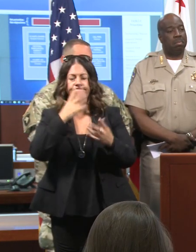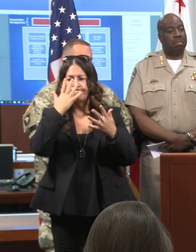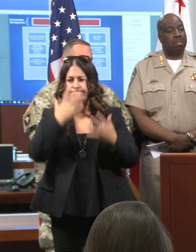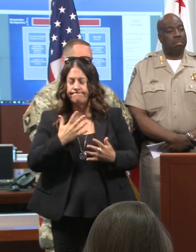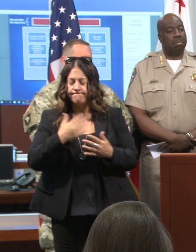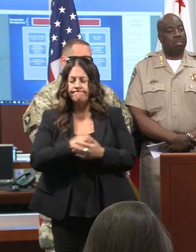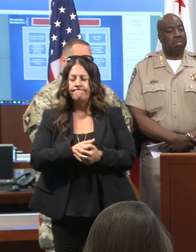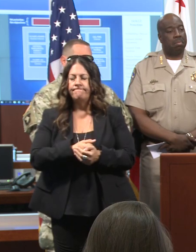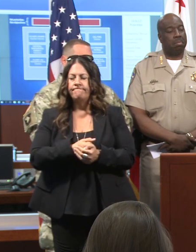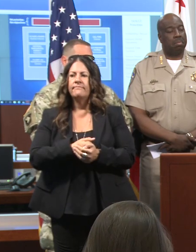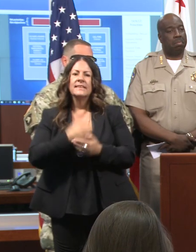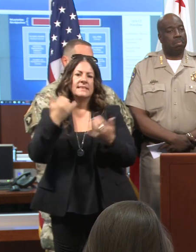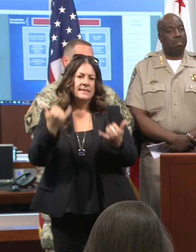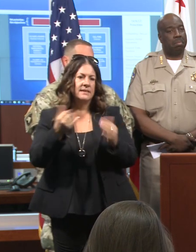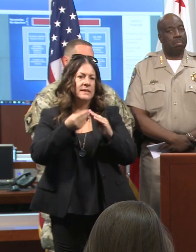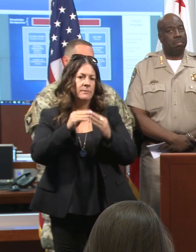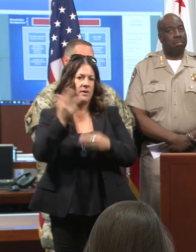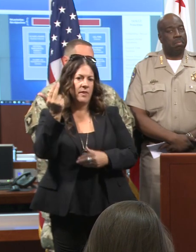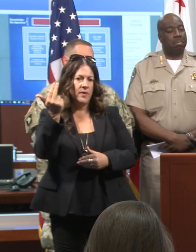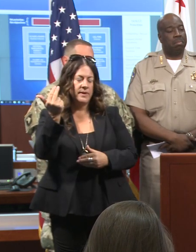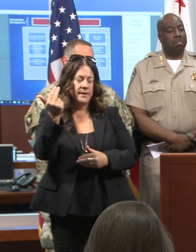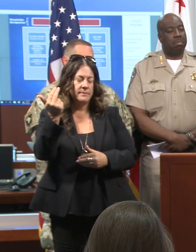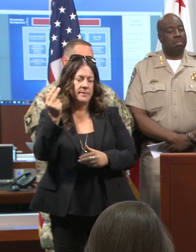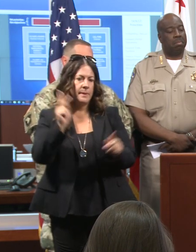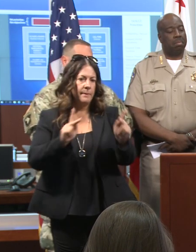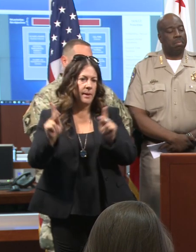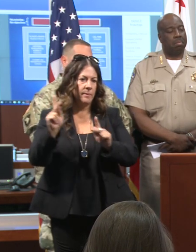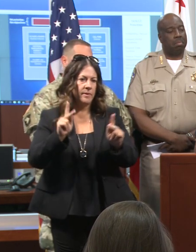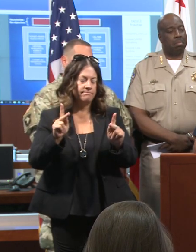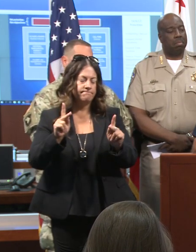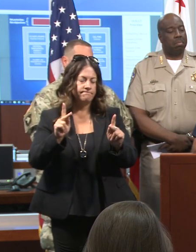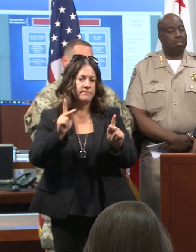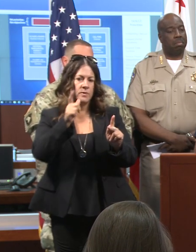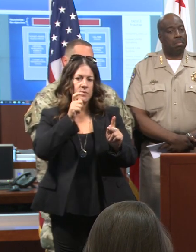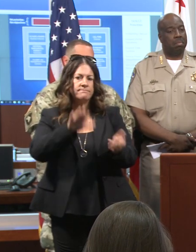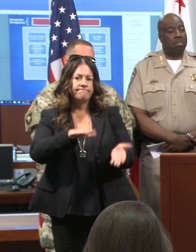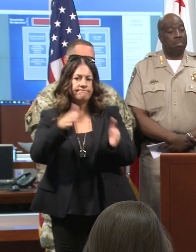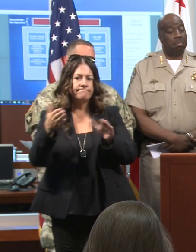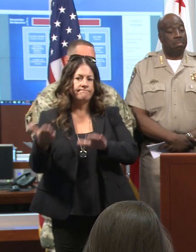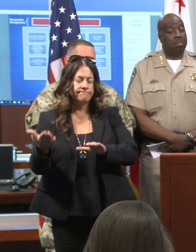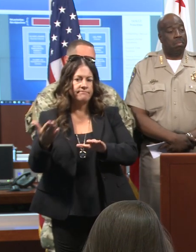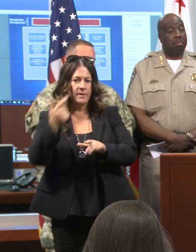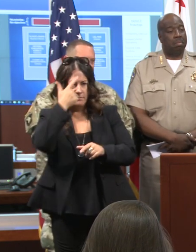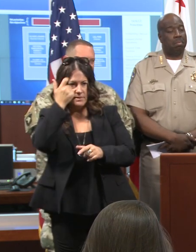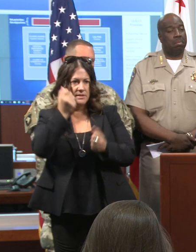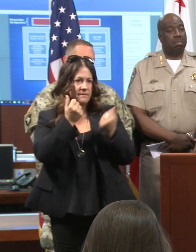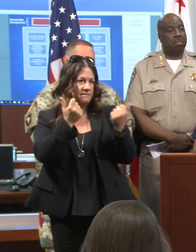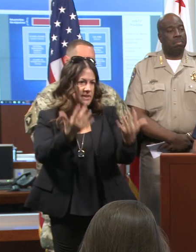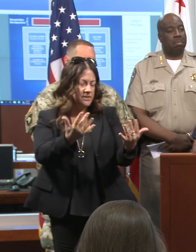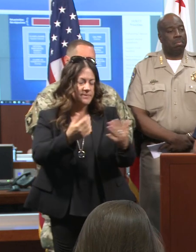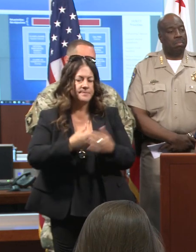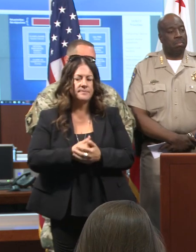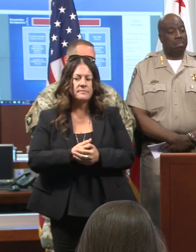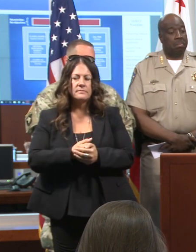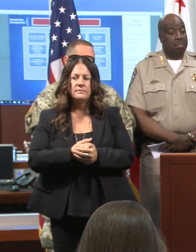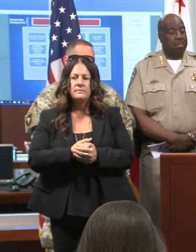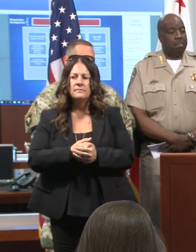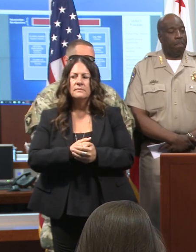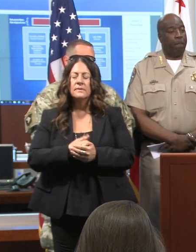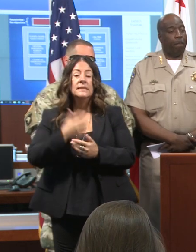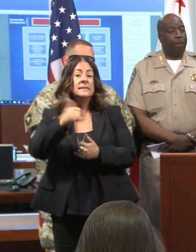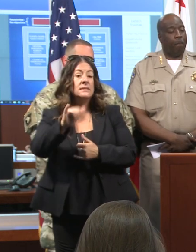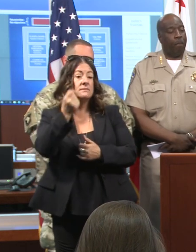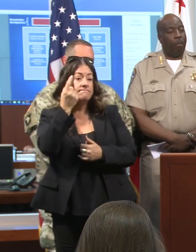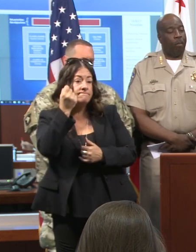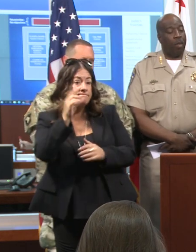morning we updated that to 13 individuals have lost their lives in these fires. And that number continues to be fluid. Understand we still